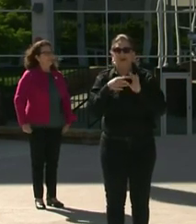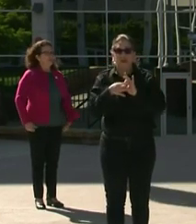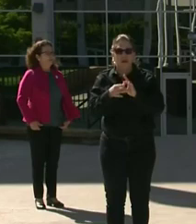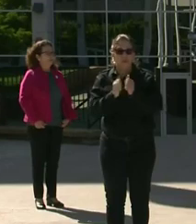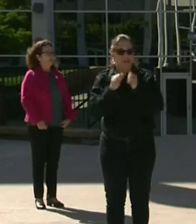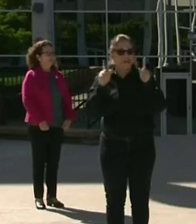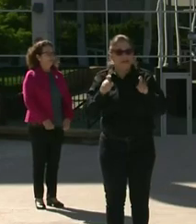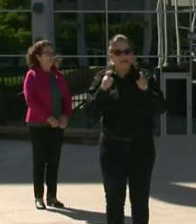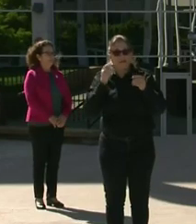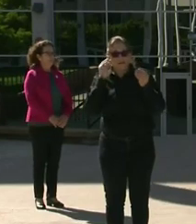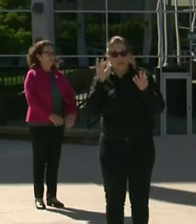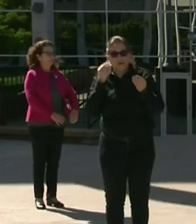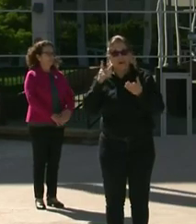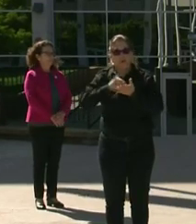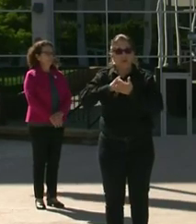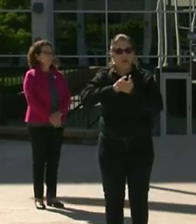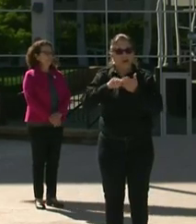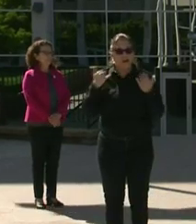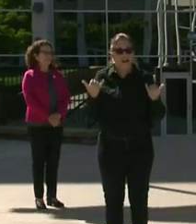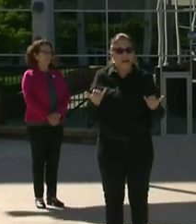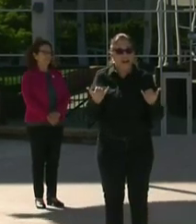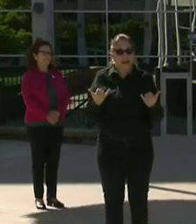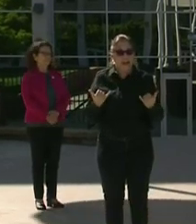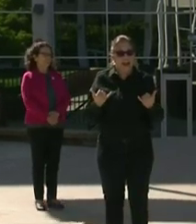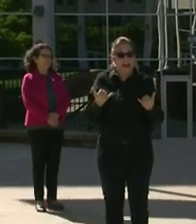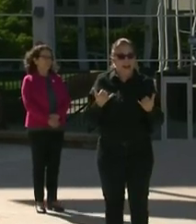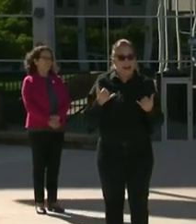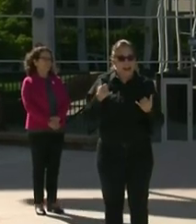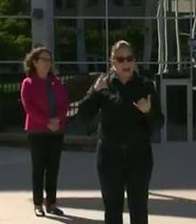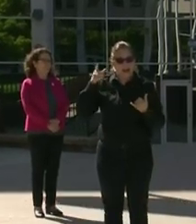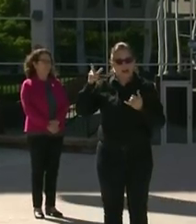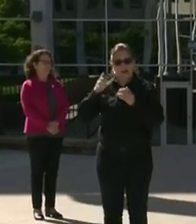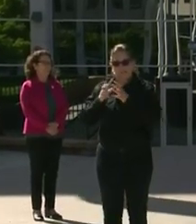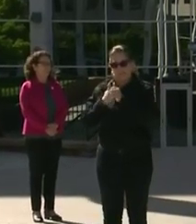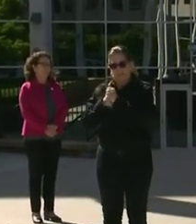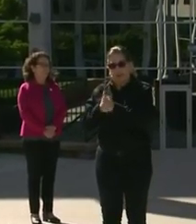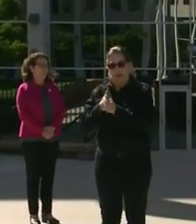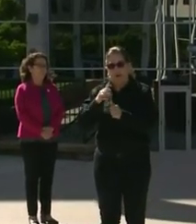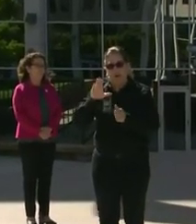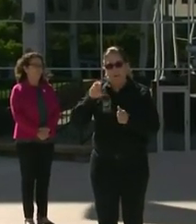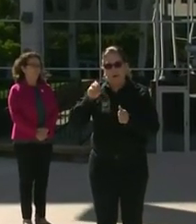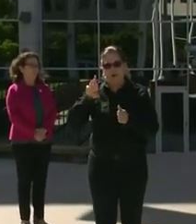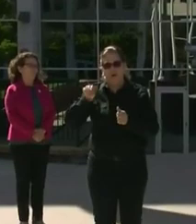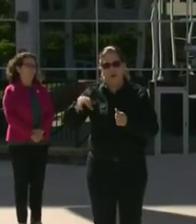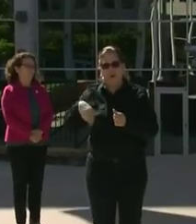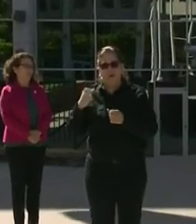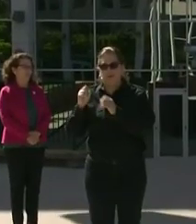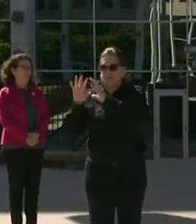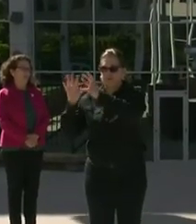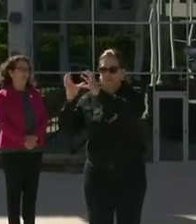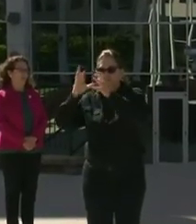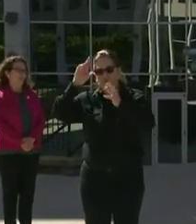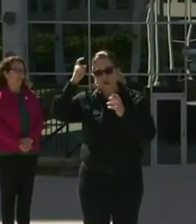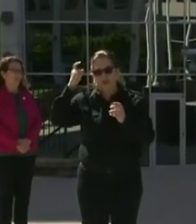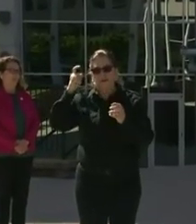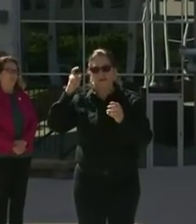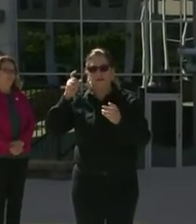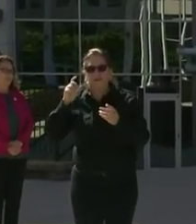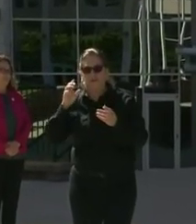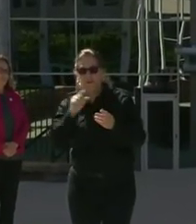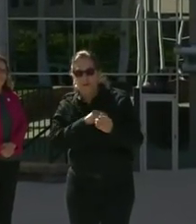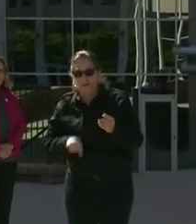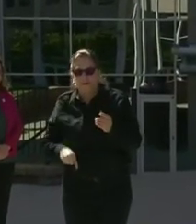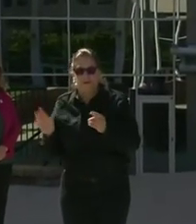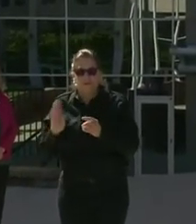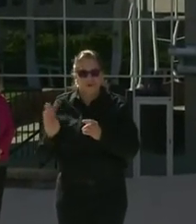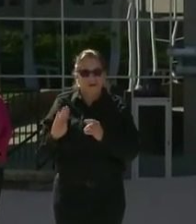even New York City seems to be doing it by borough. You have not even released by by quadrant, much less by ward. Is there any way we could get